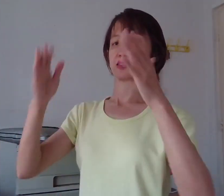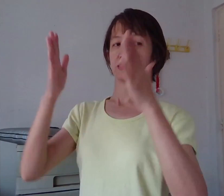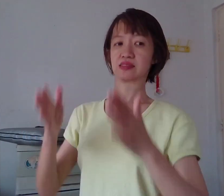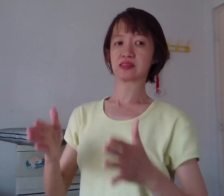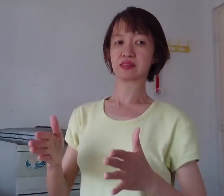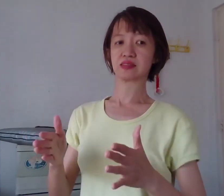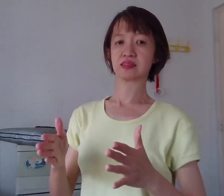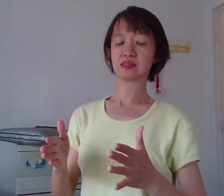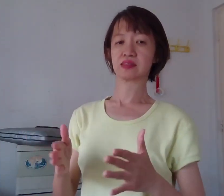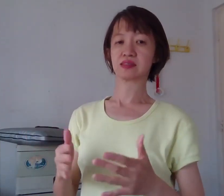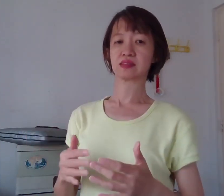scientist.